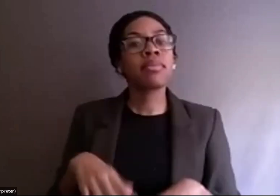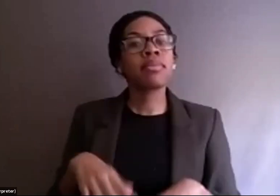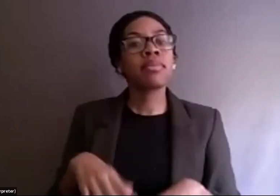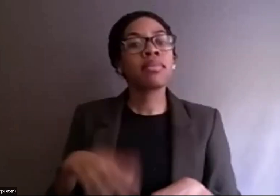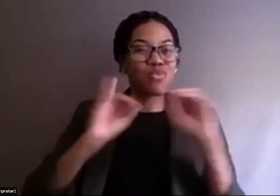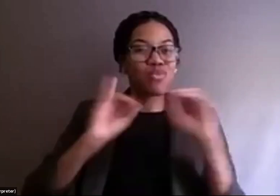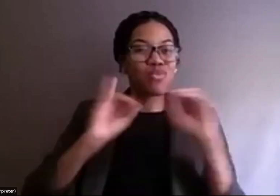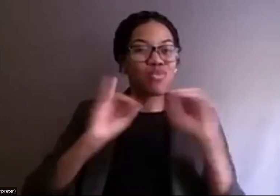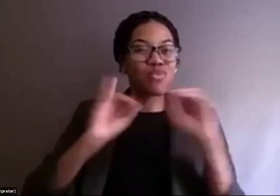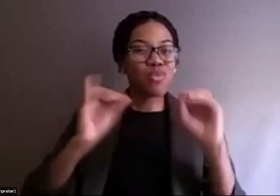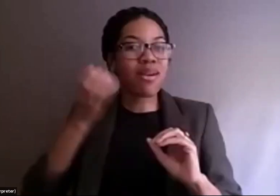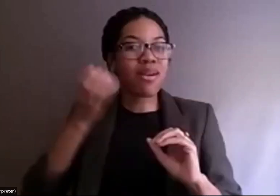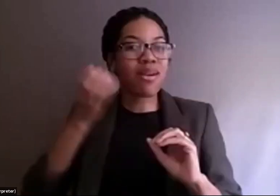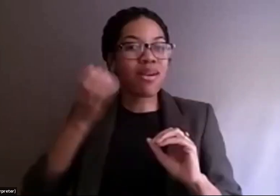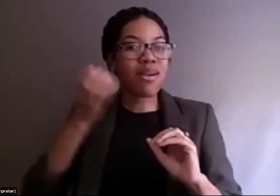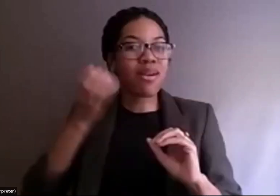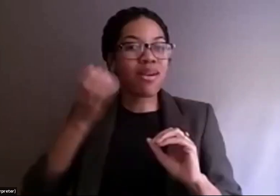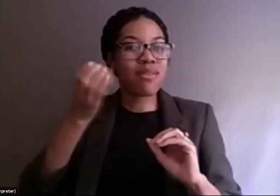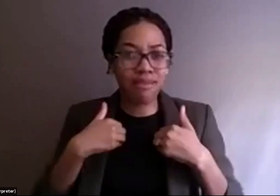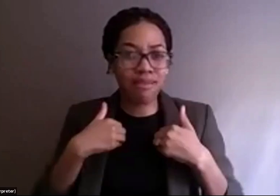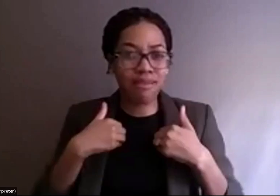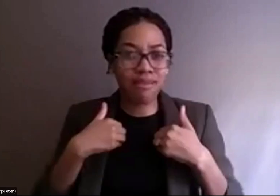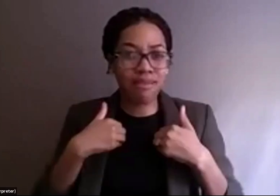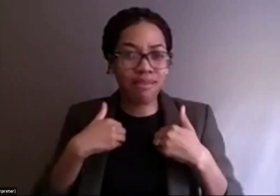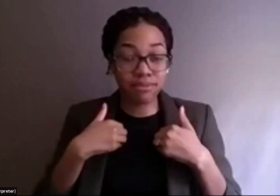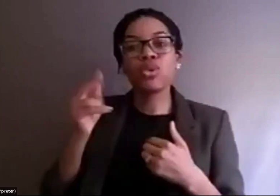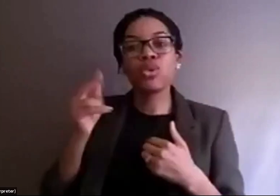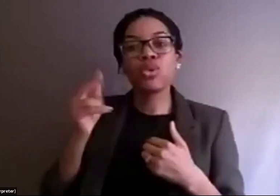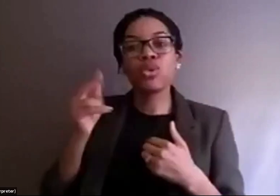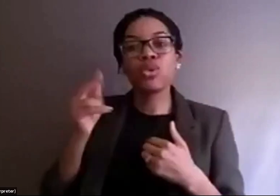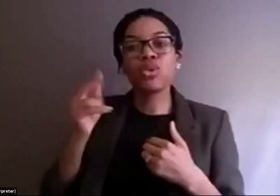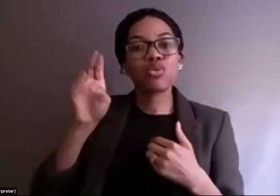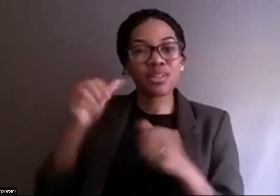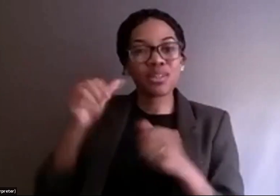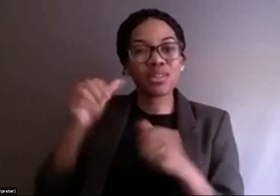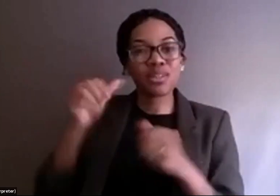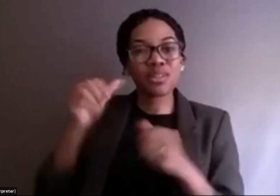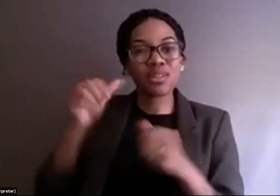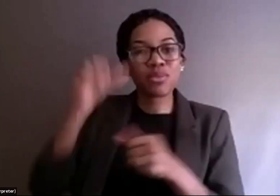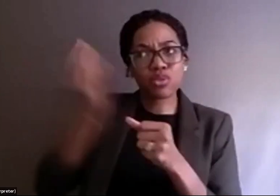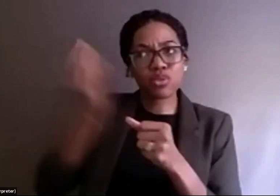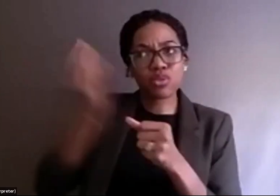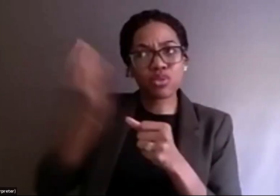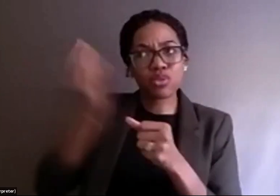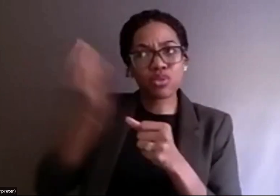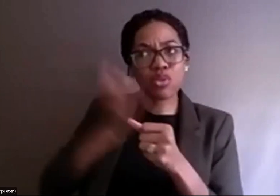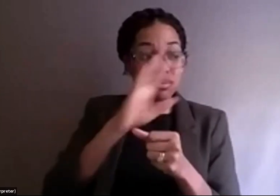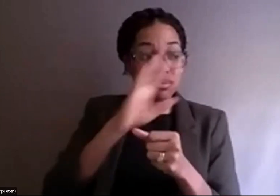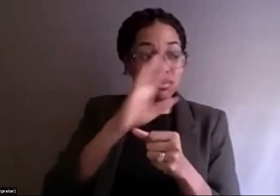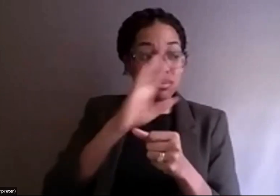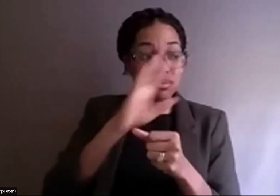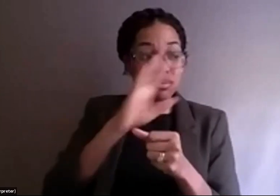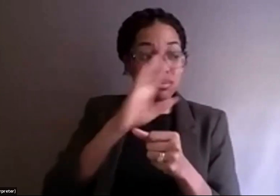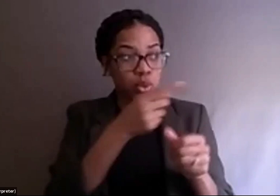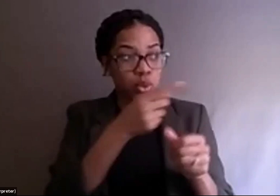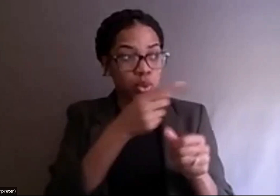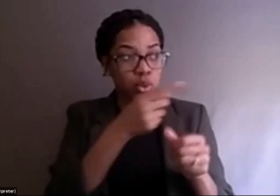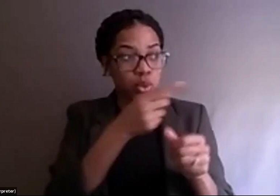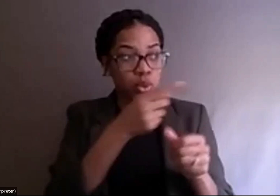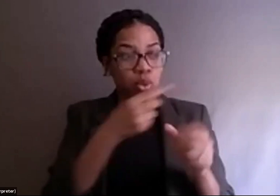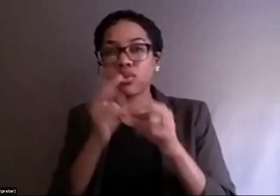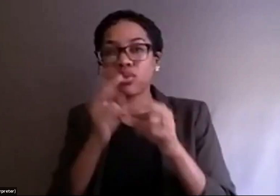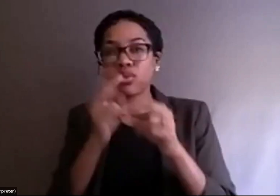around, and June still remembered that. She said, yes, you peeked around and you went to the hall, the little payphone in